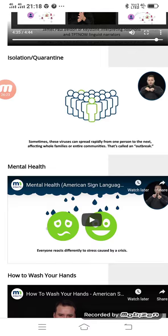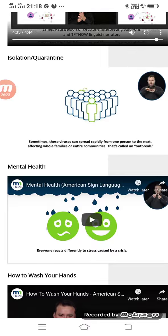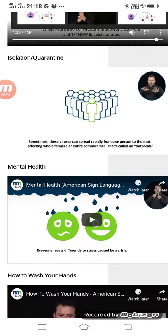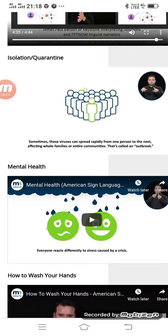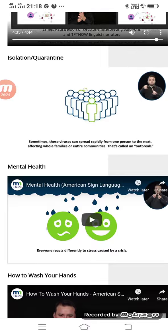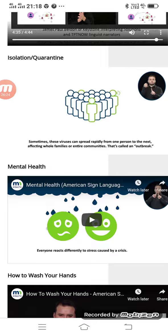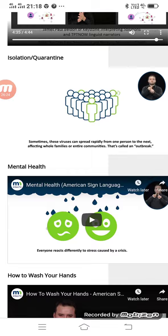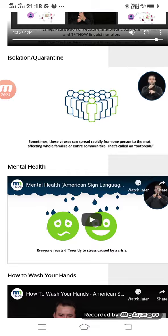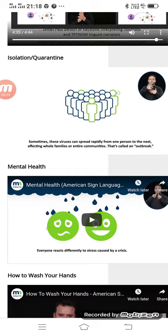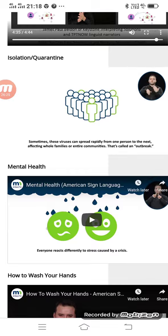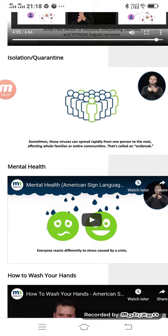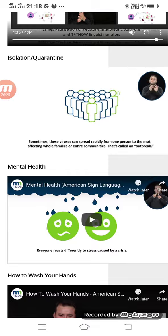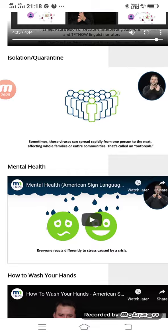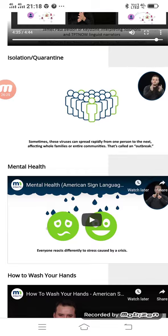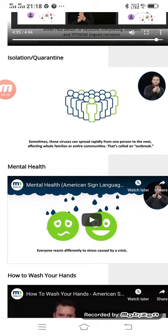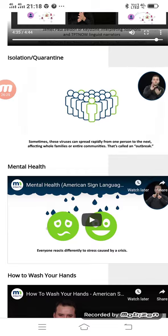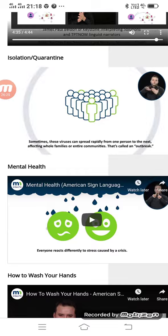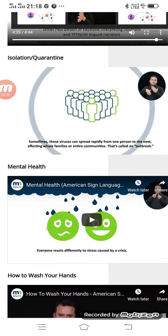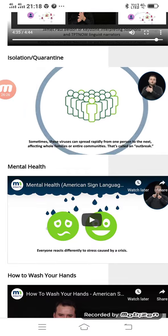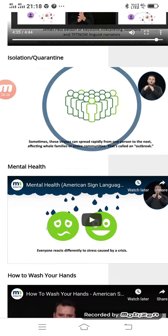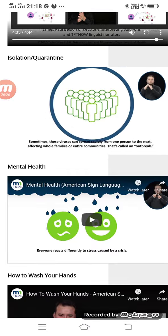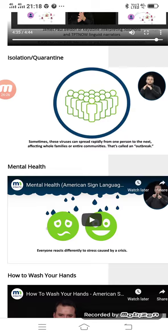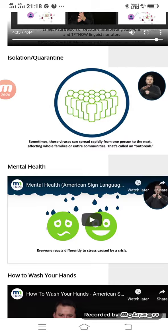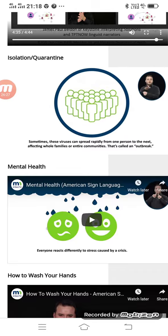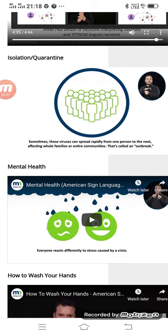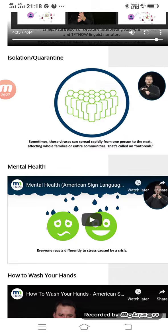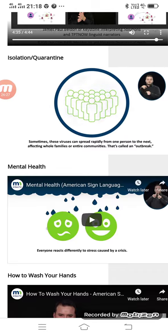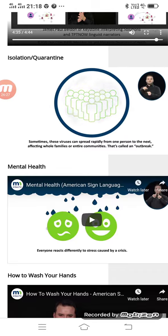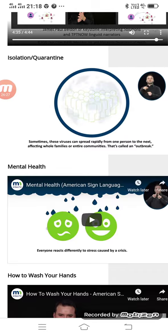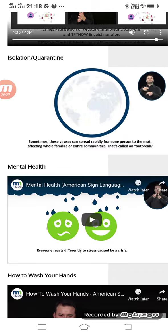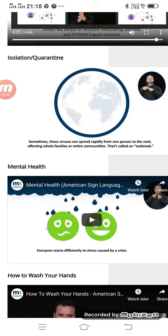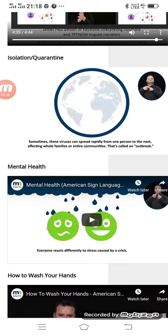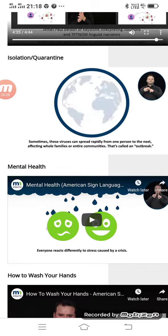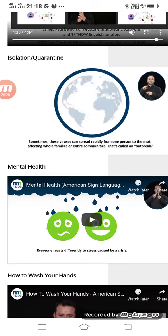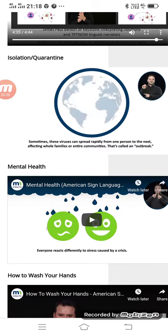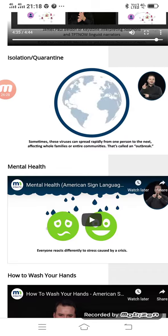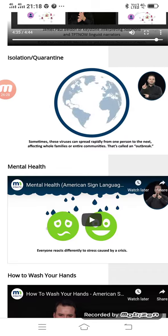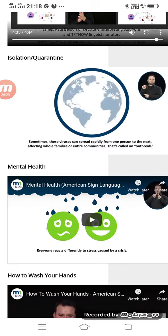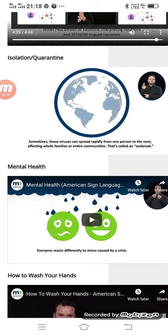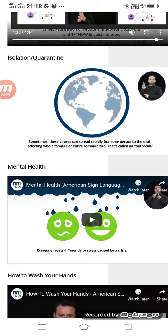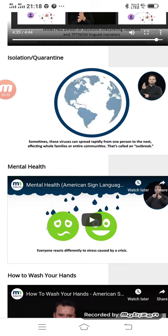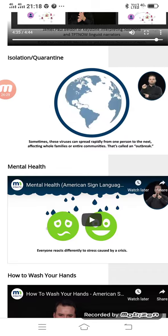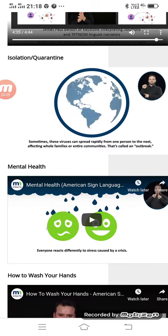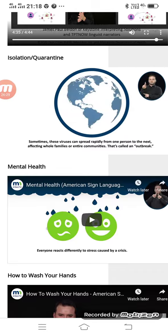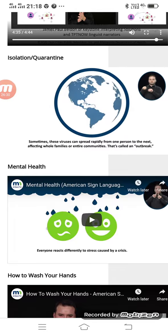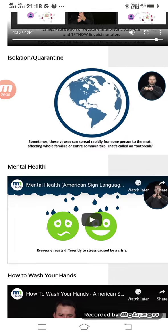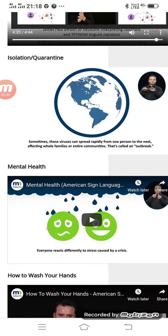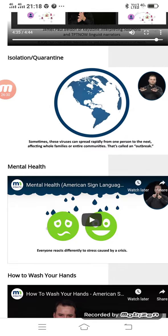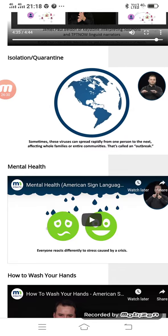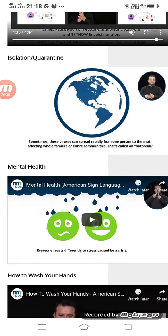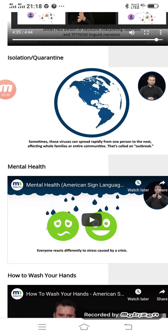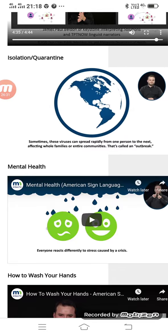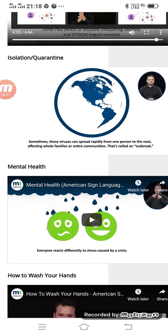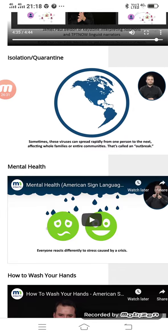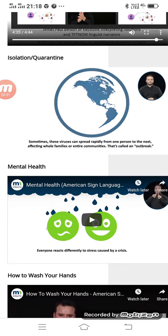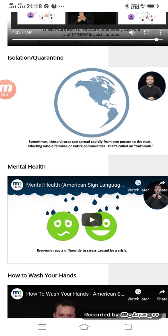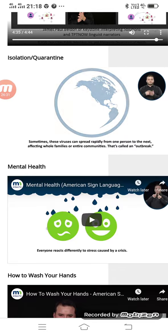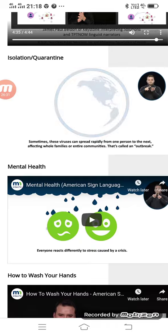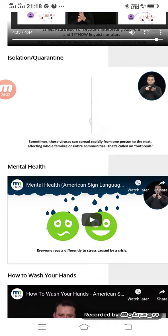rapidly from one person to the next, affecting whole families or entire communities. That's called an